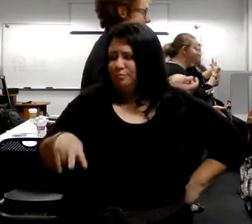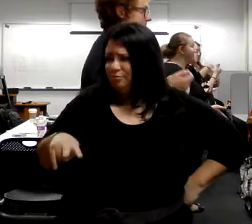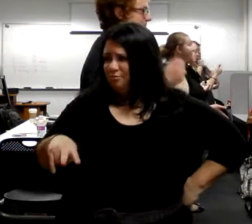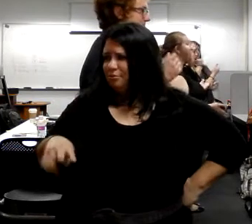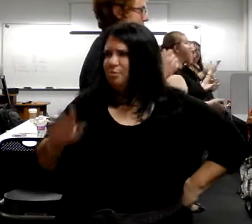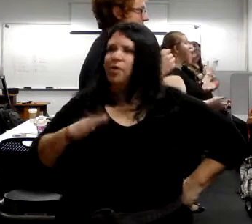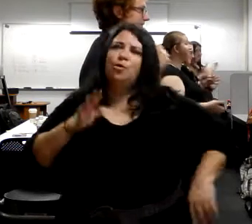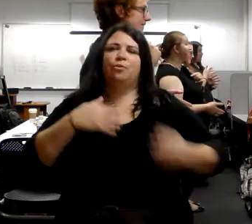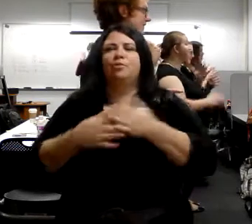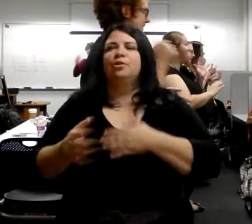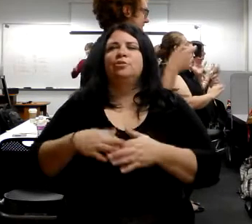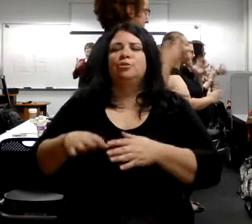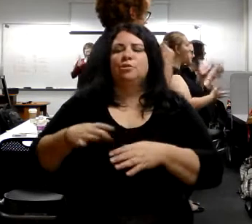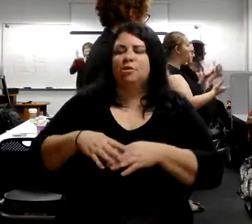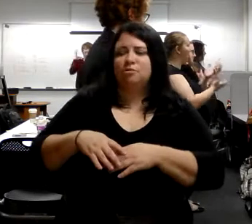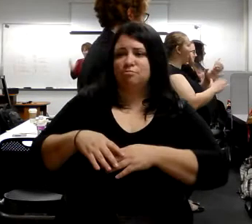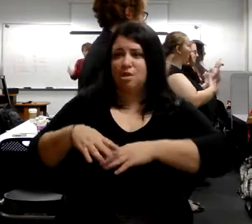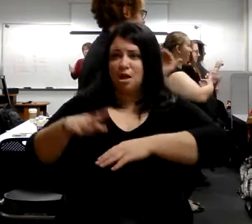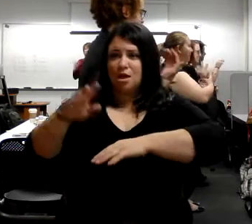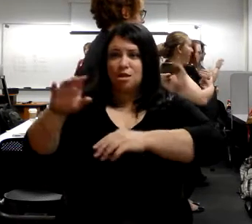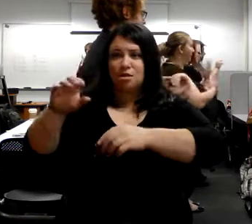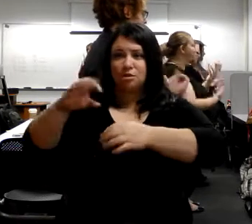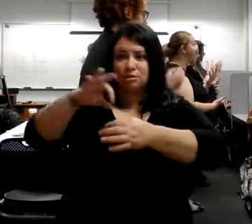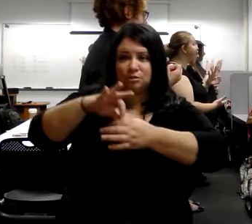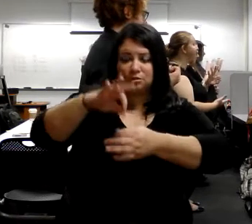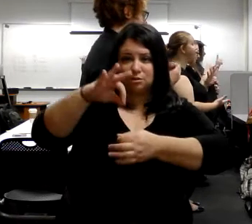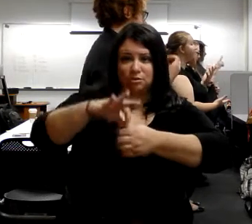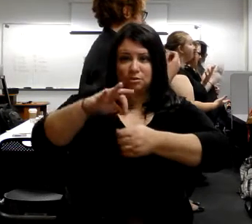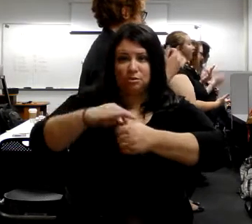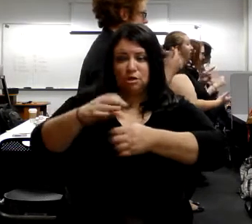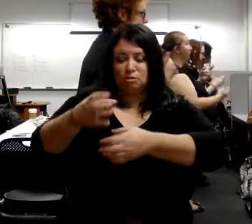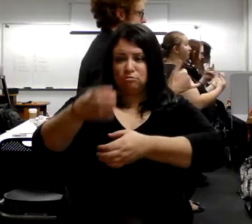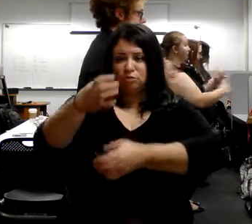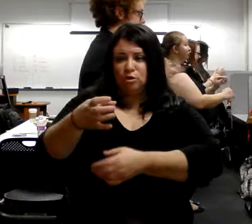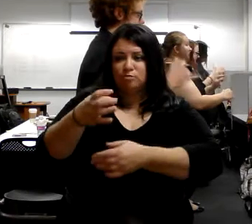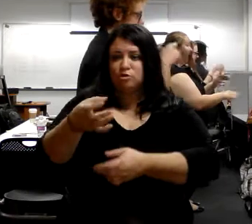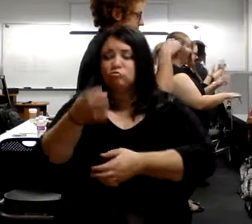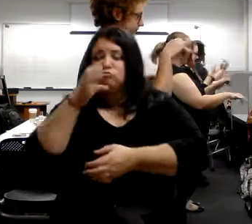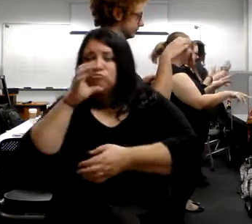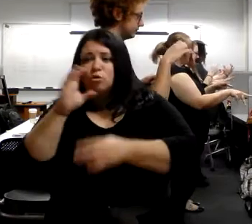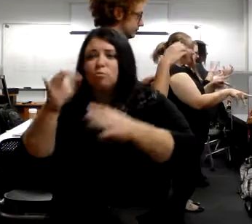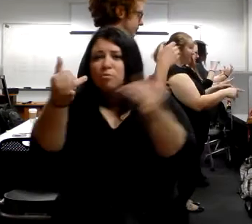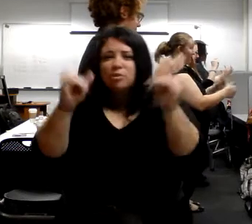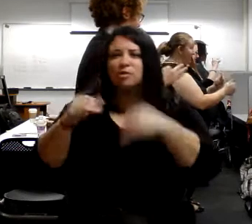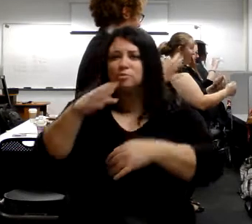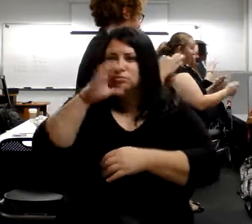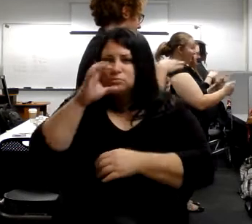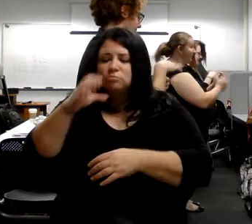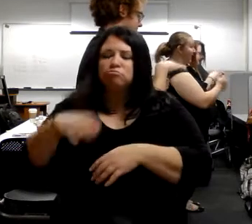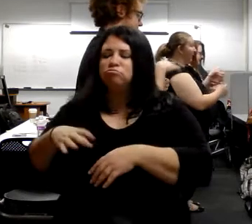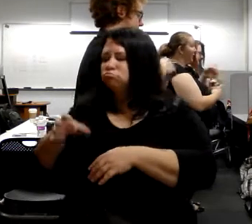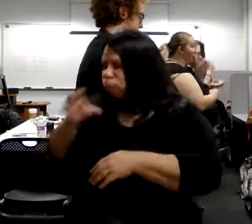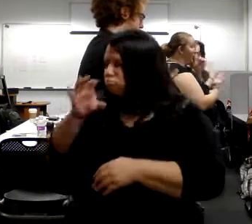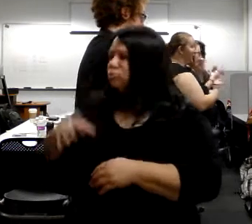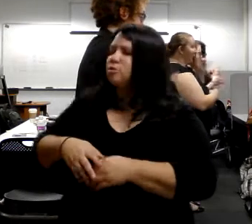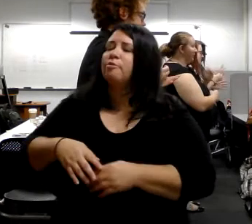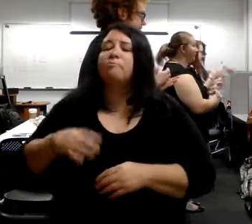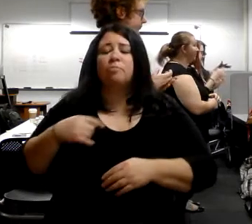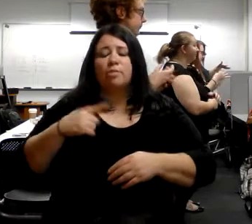porch, and eventually we got to the subject of school. I told her, I'm in kindergarten and I'm going to Dorn.